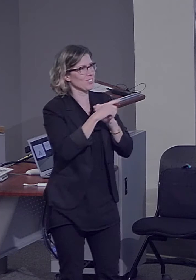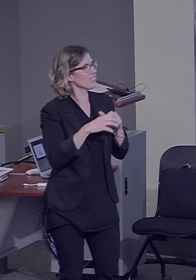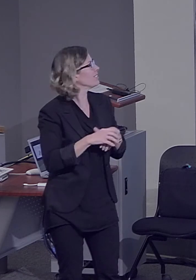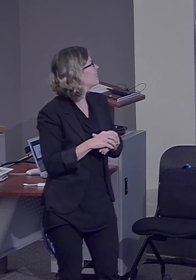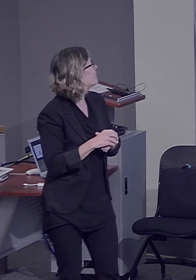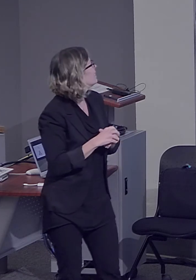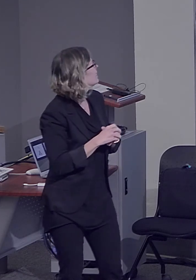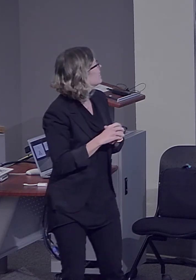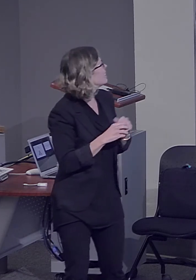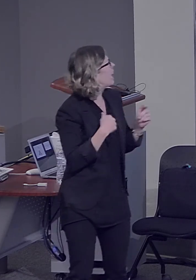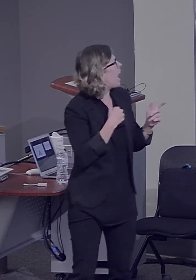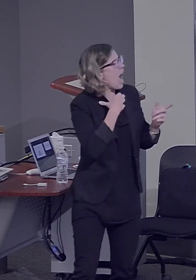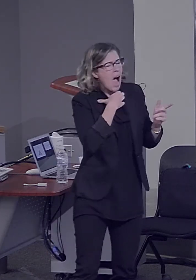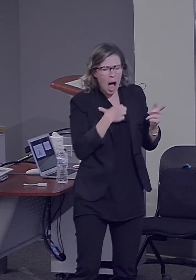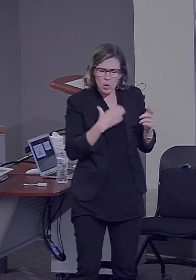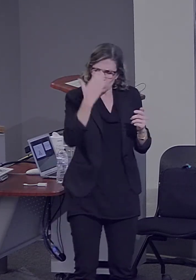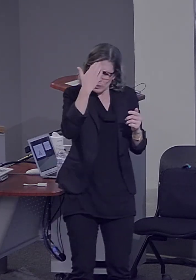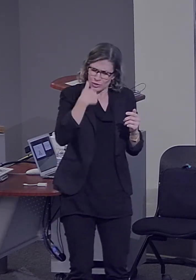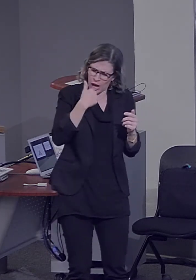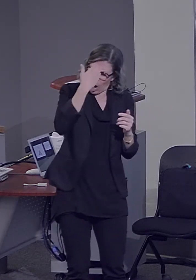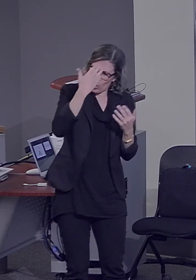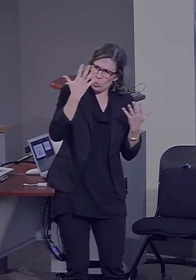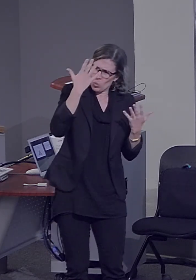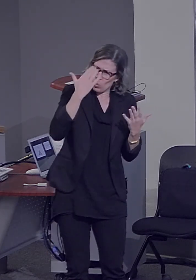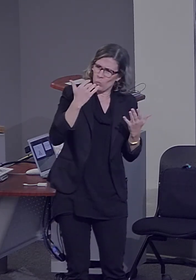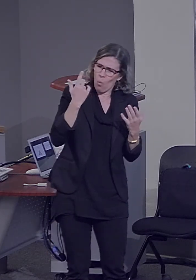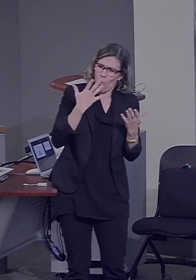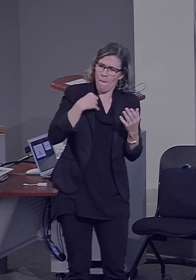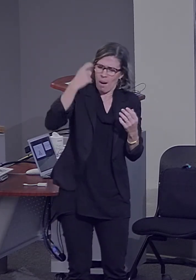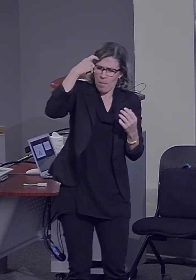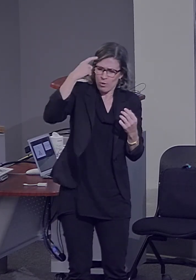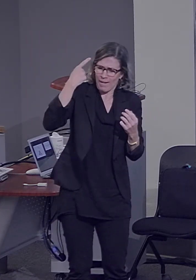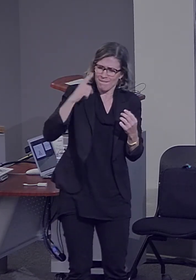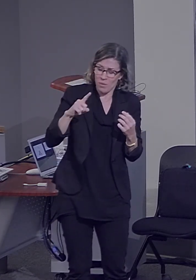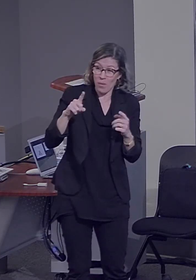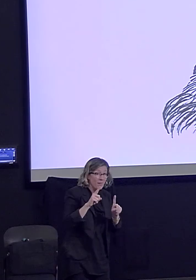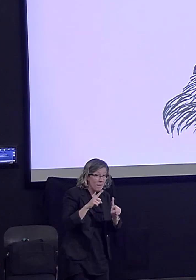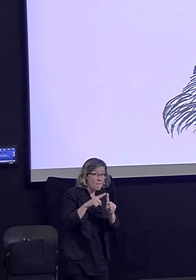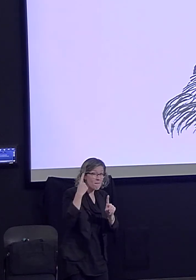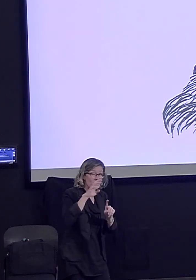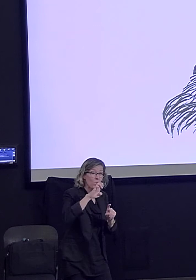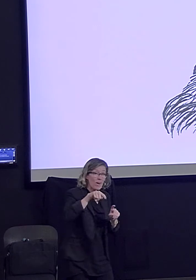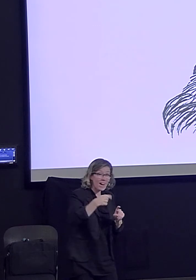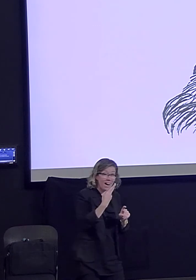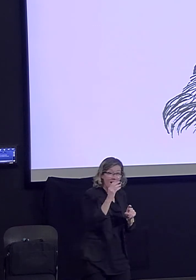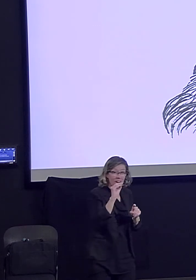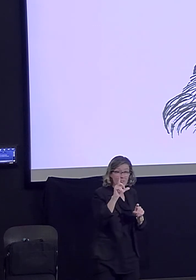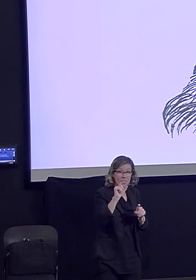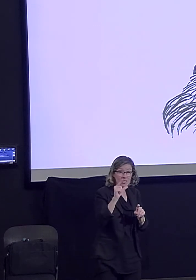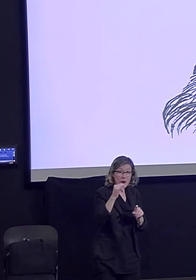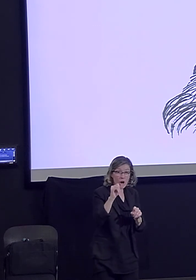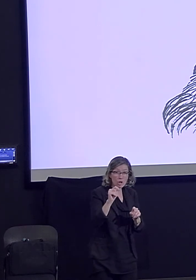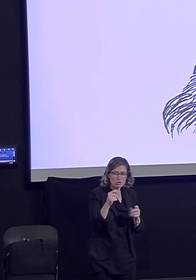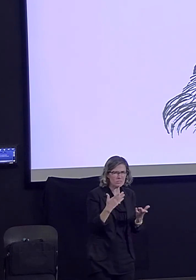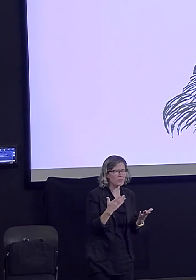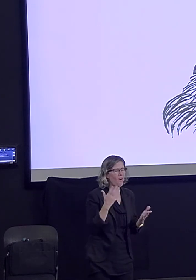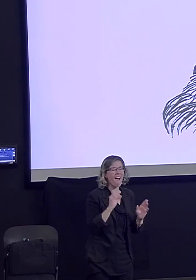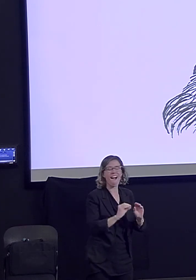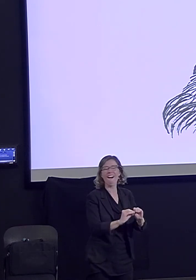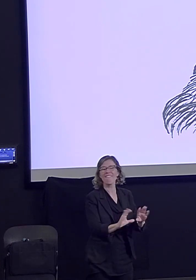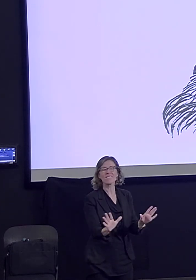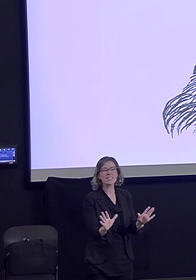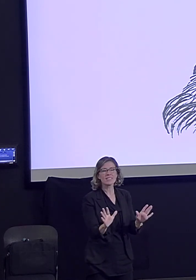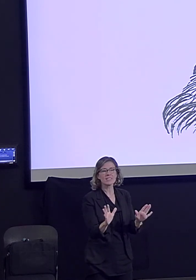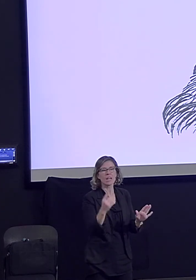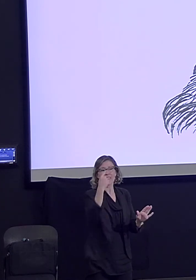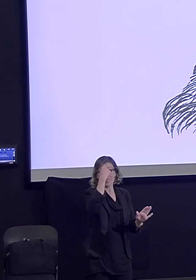I wish I know why the brain. But actually, pathologists, the answer is clear. What is